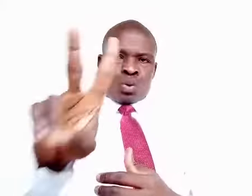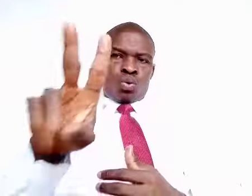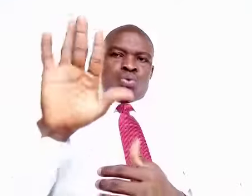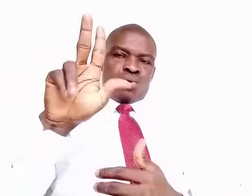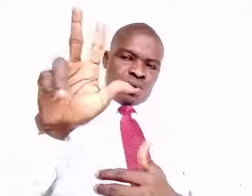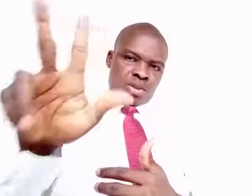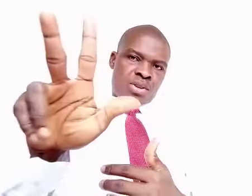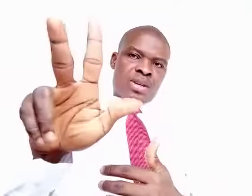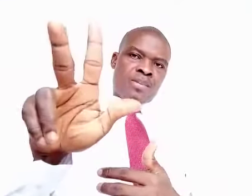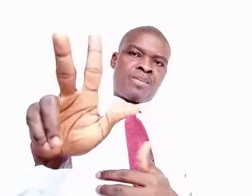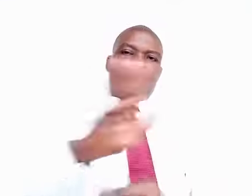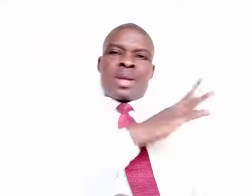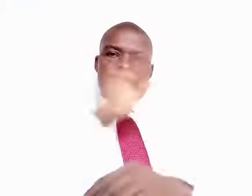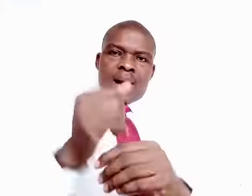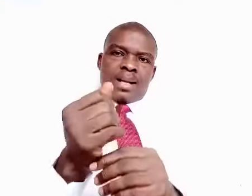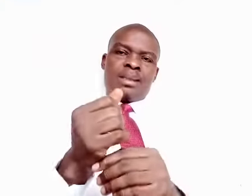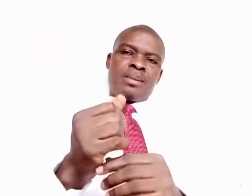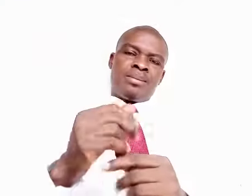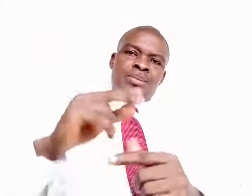98 23 823 and